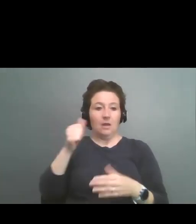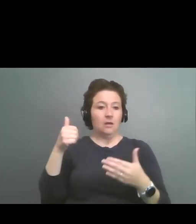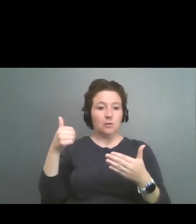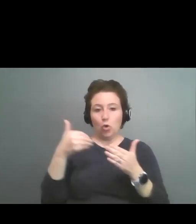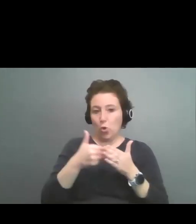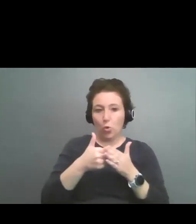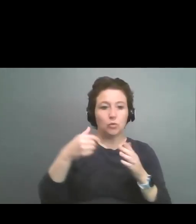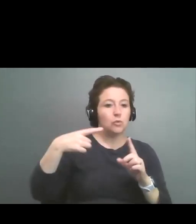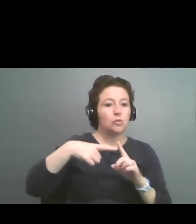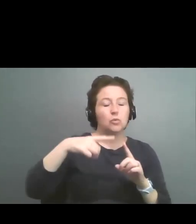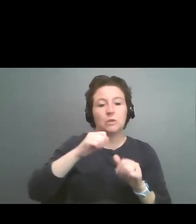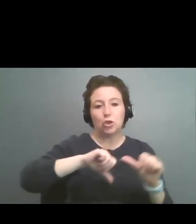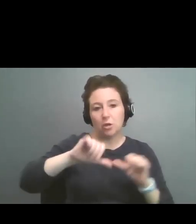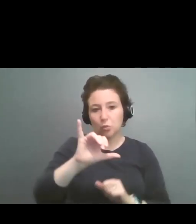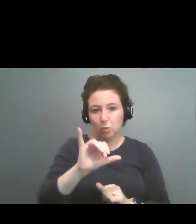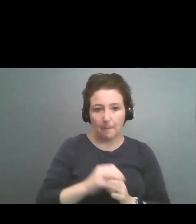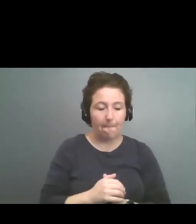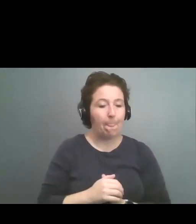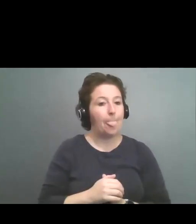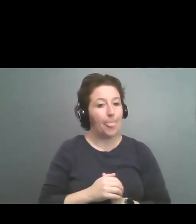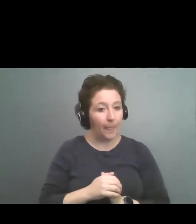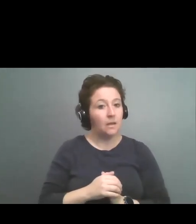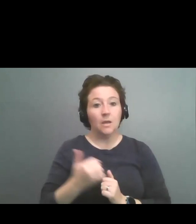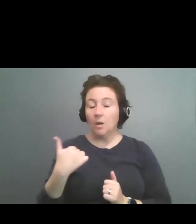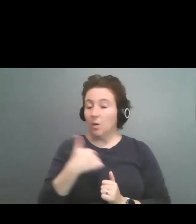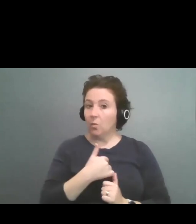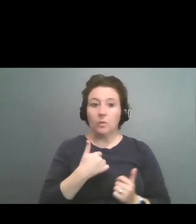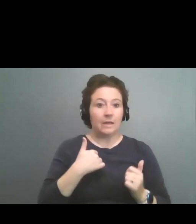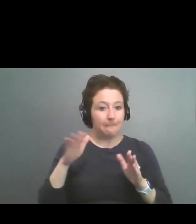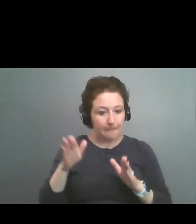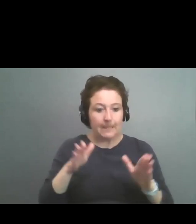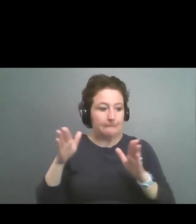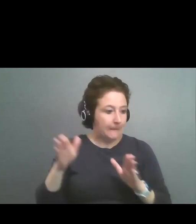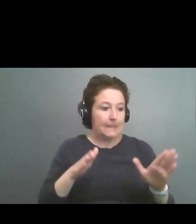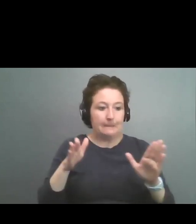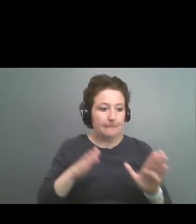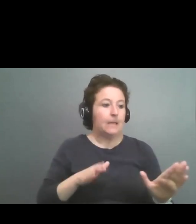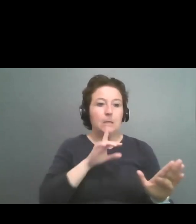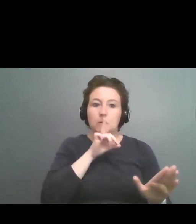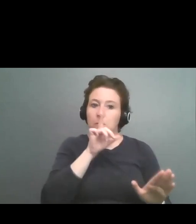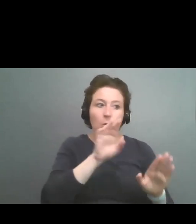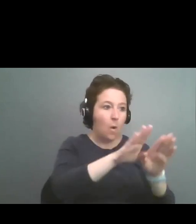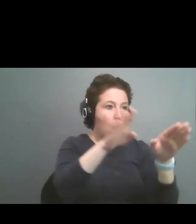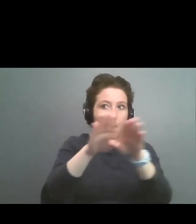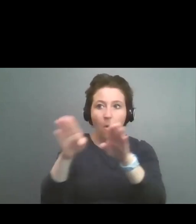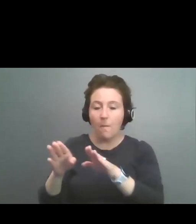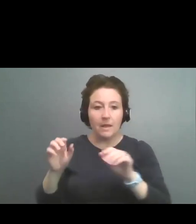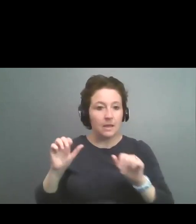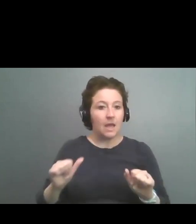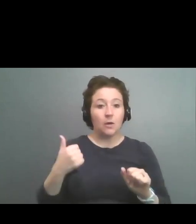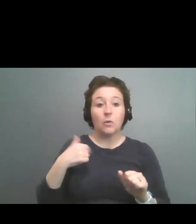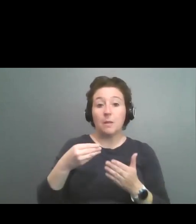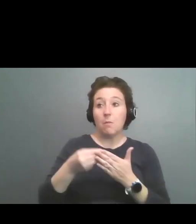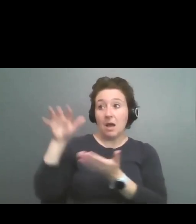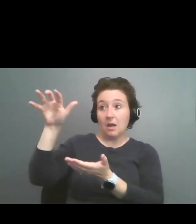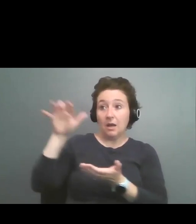their tables as well. We've taken steps to ensure that we're all going to be open with the extra funding that I've gotten.